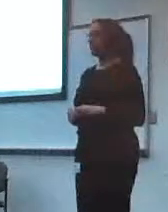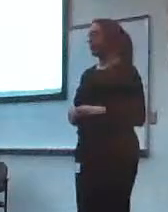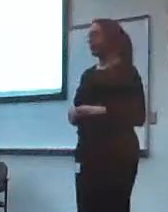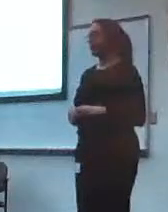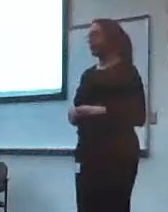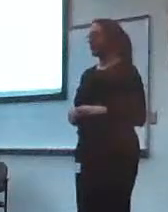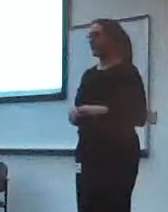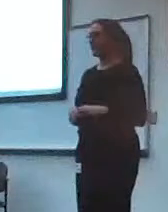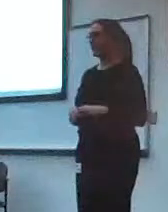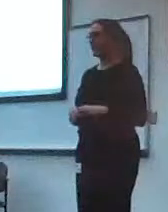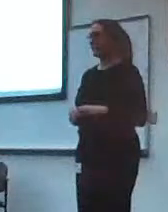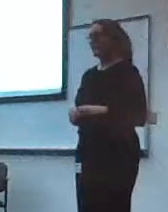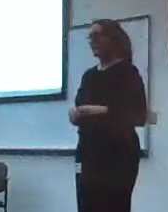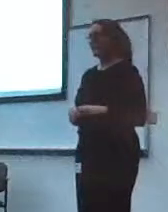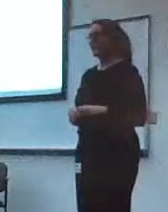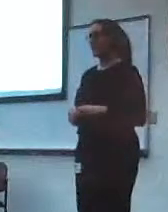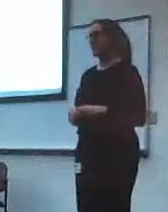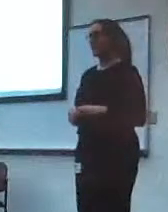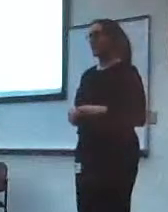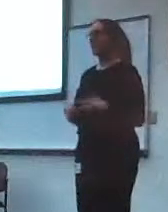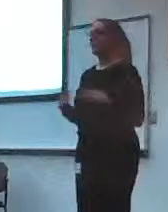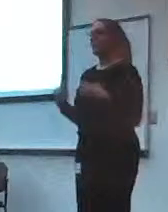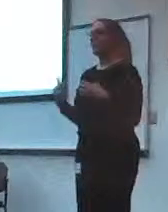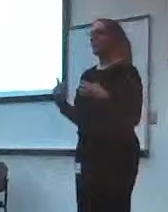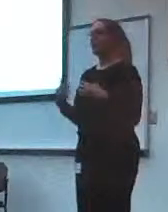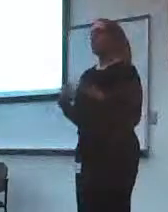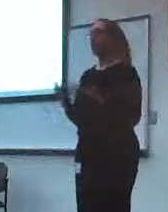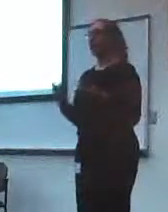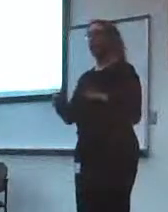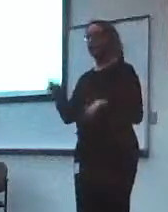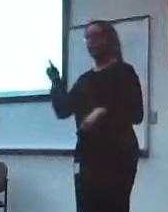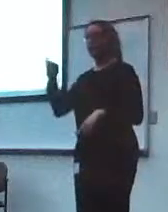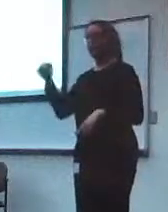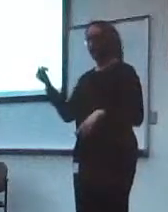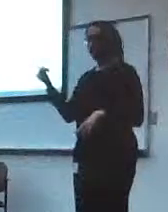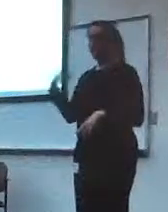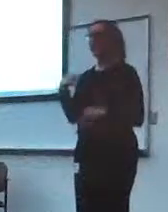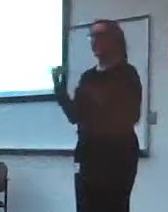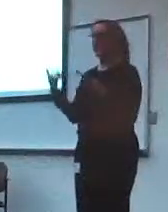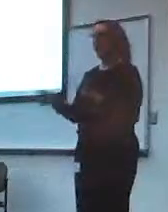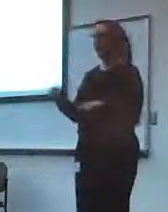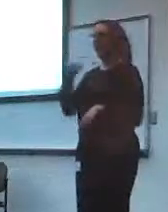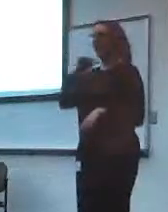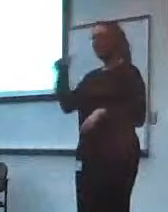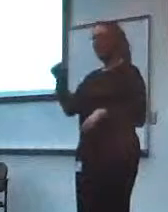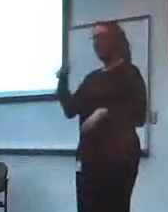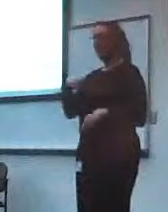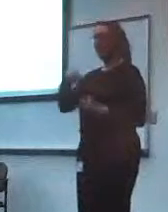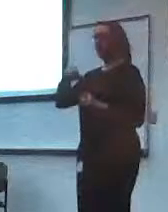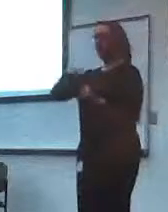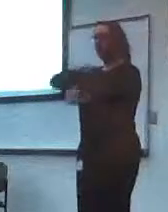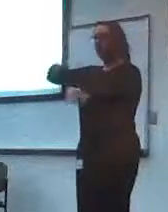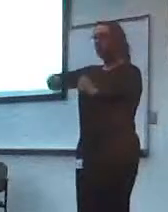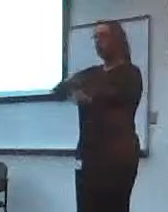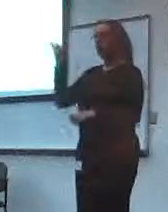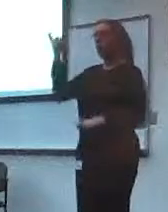Now, the point of restorative justice is to help those who have been hurt by a perpetrator or offender.